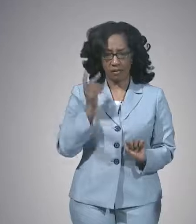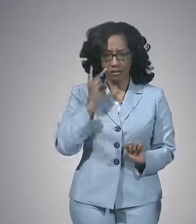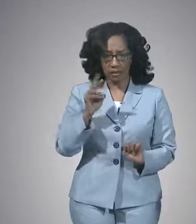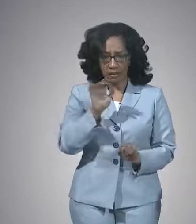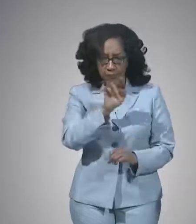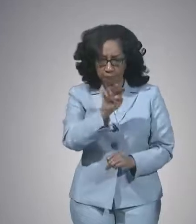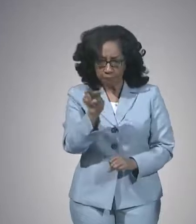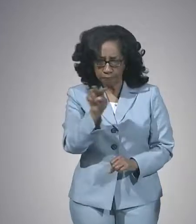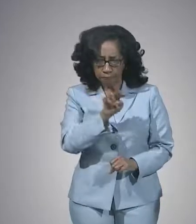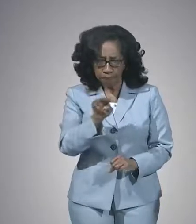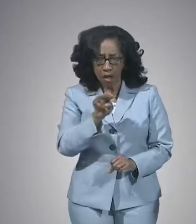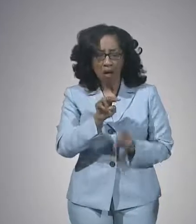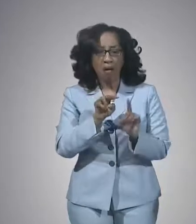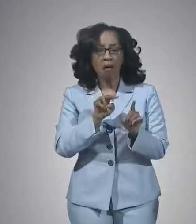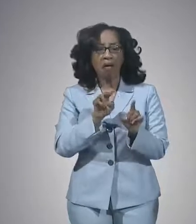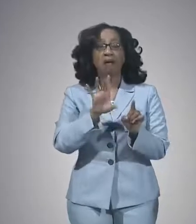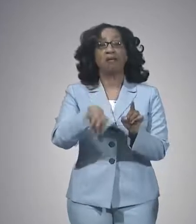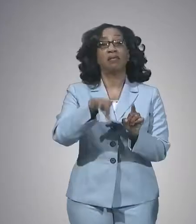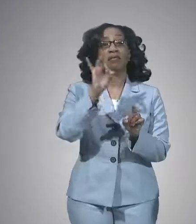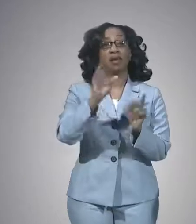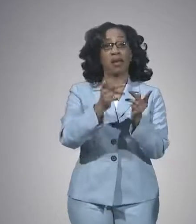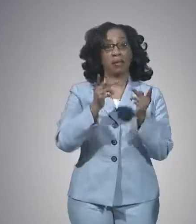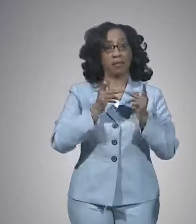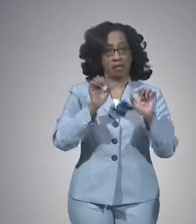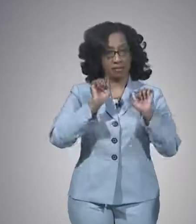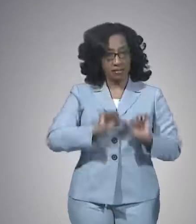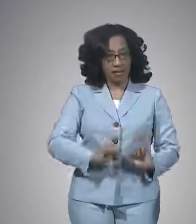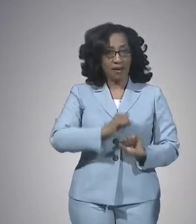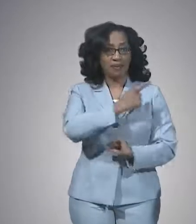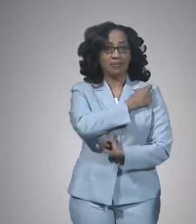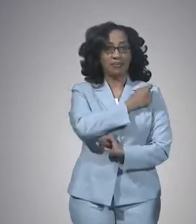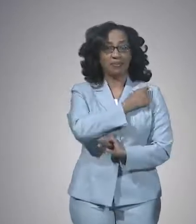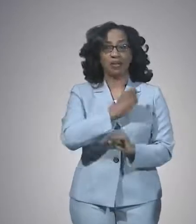but there are several opportunities and there will be more.